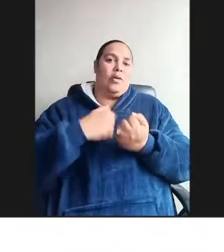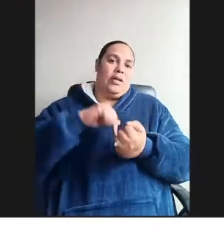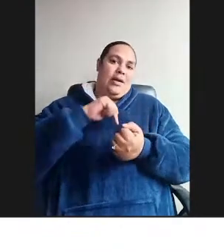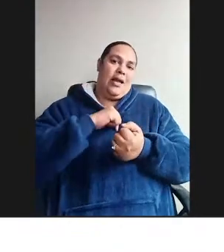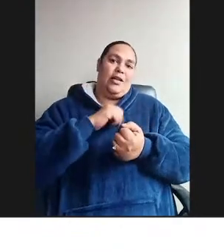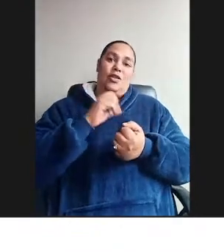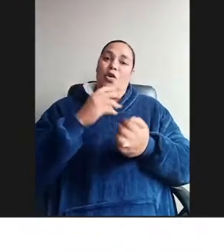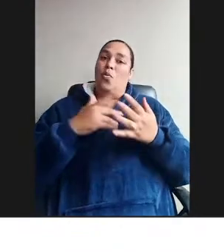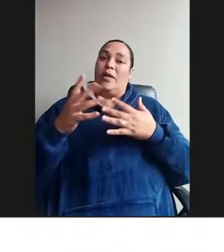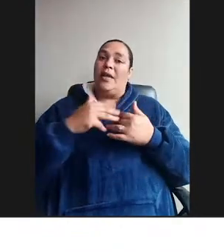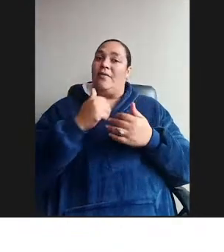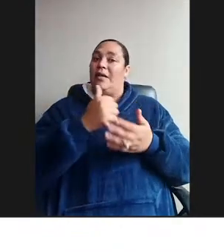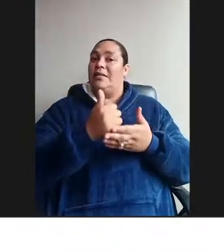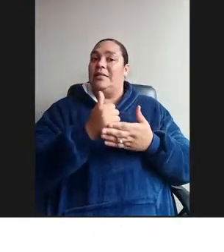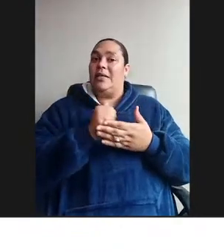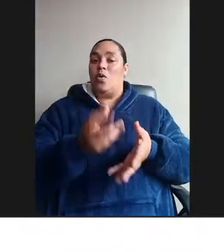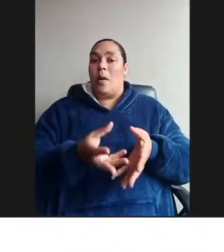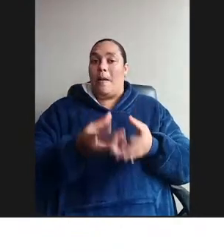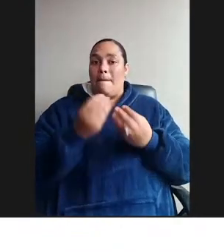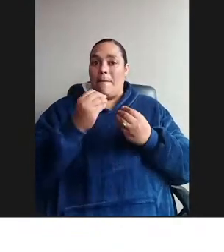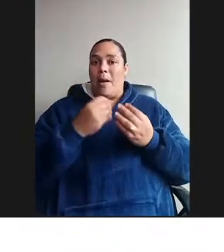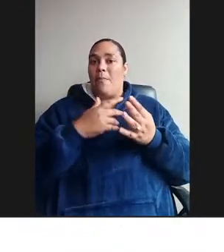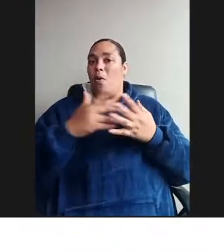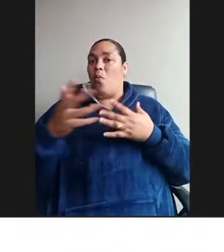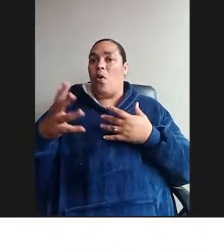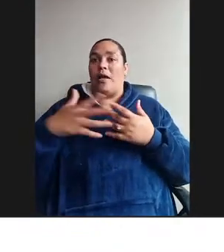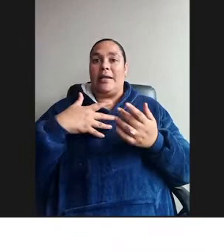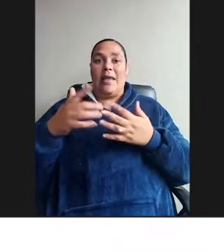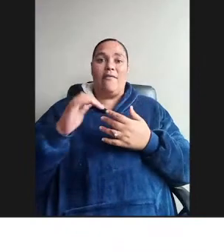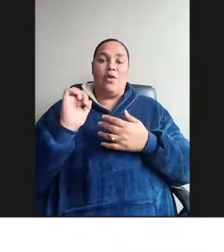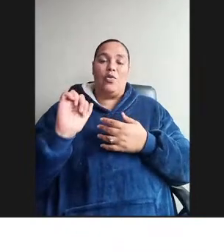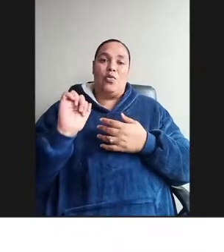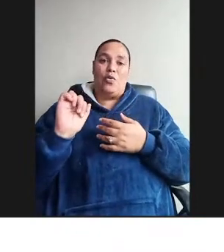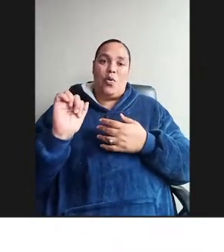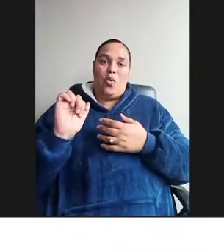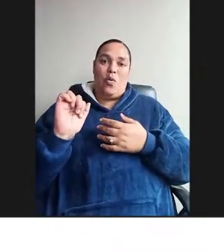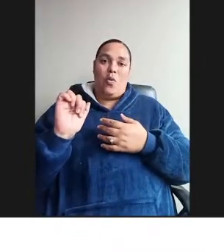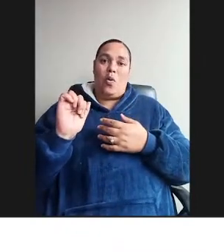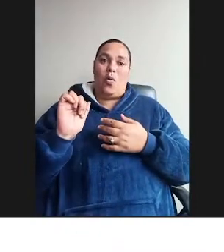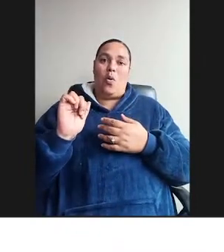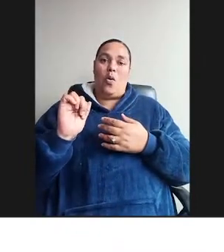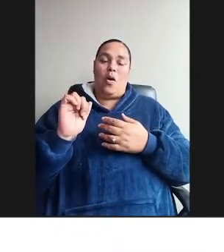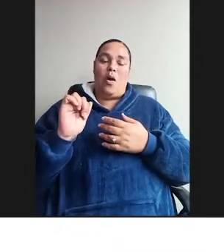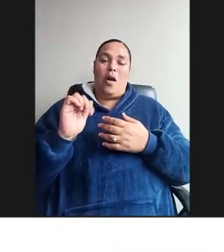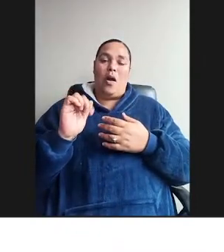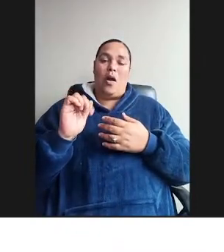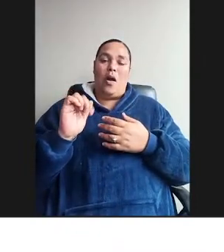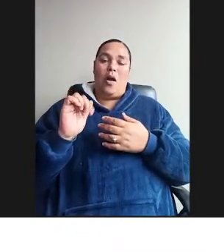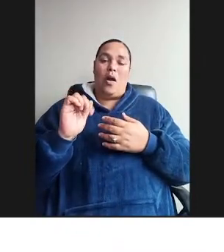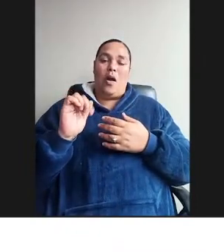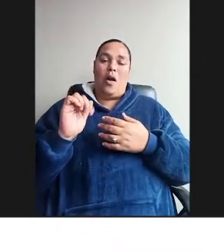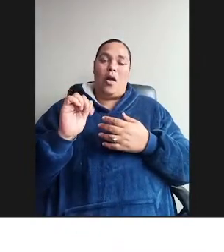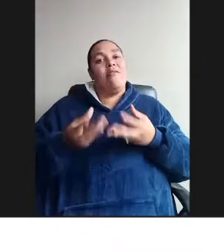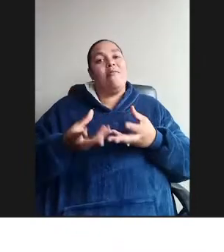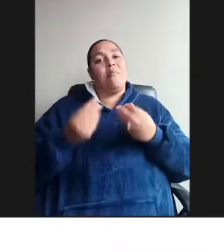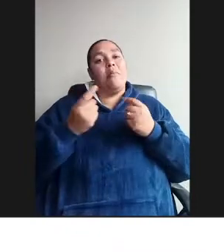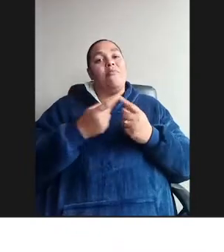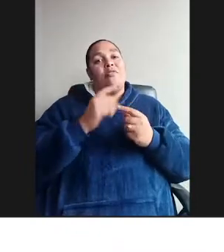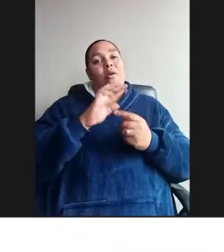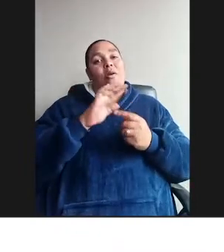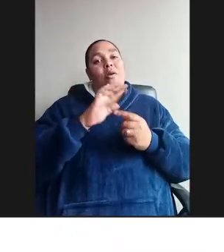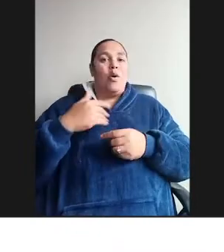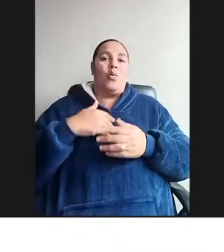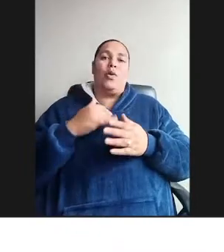we receive, whatever body count that we receive from them, we just become